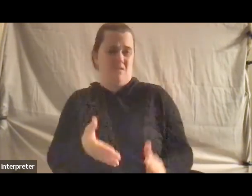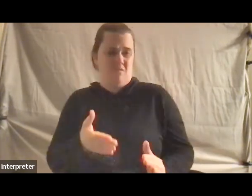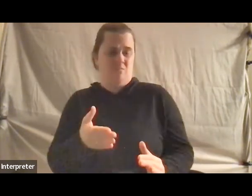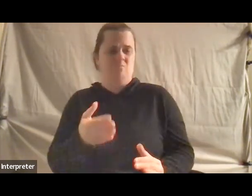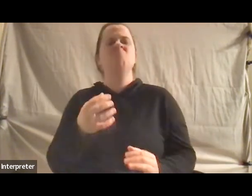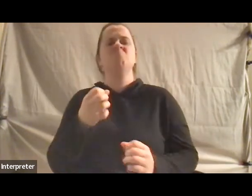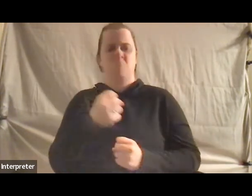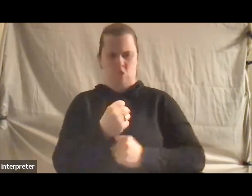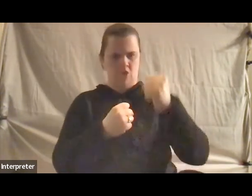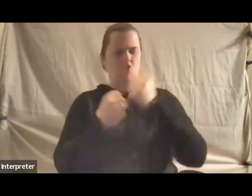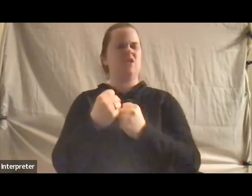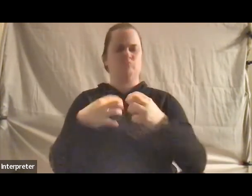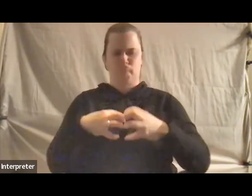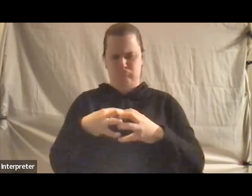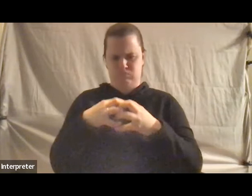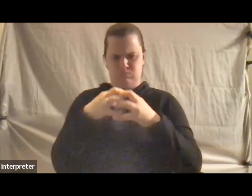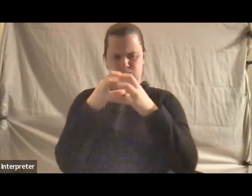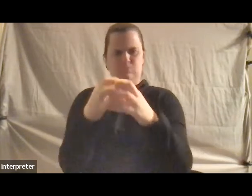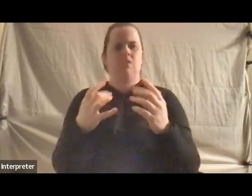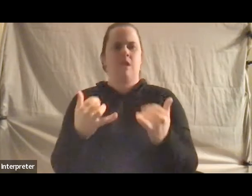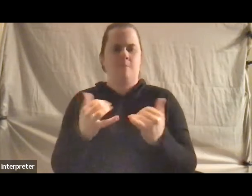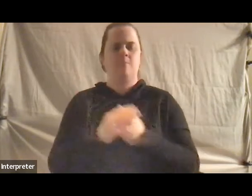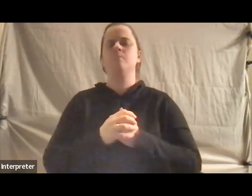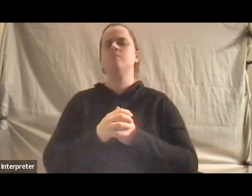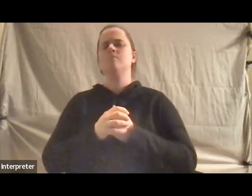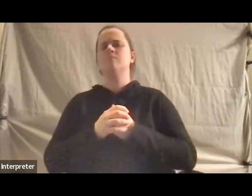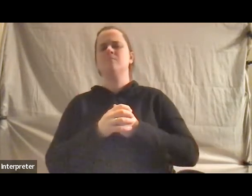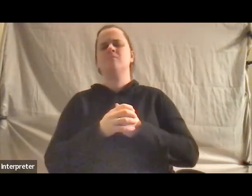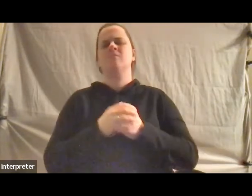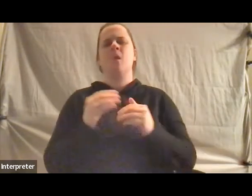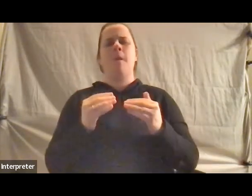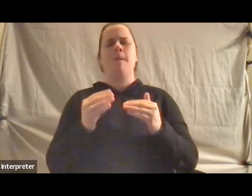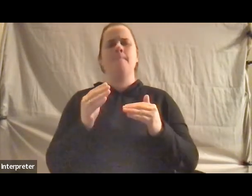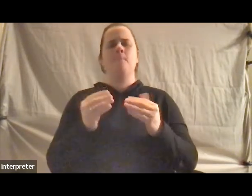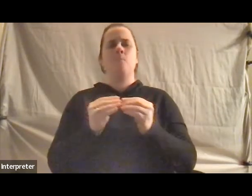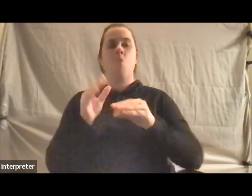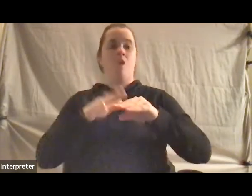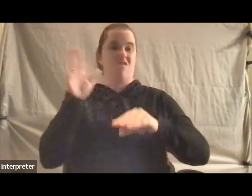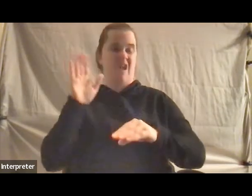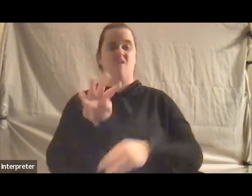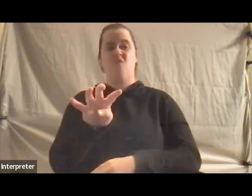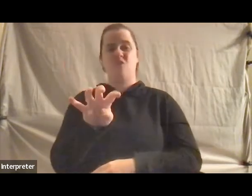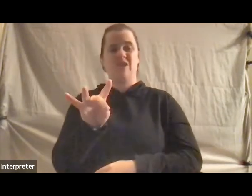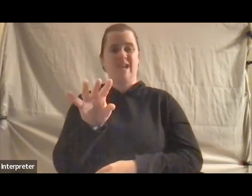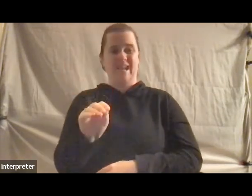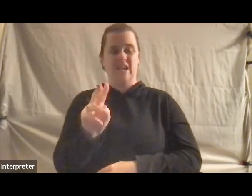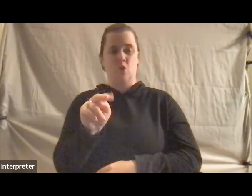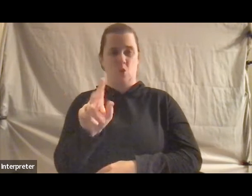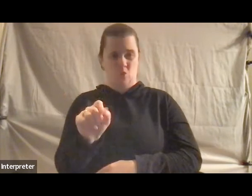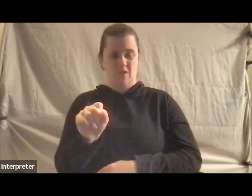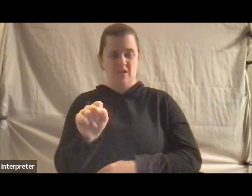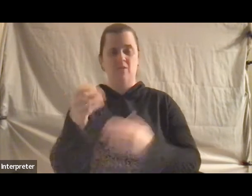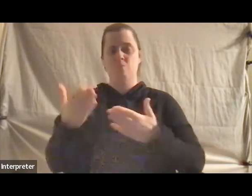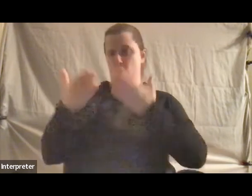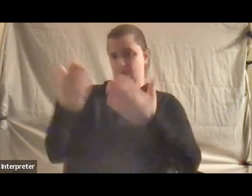construction. And finally, more than 480 units were provided funding for construction